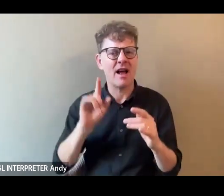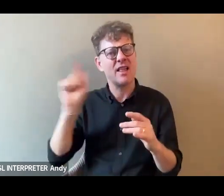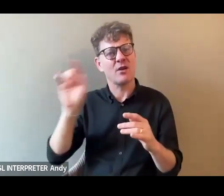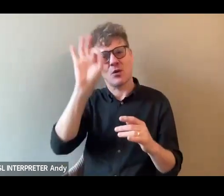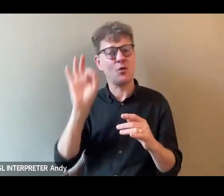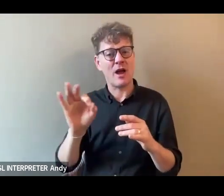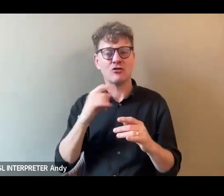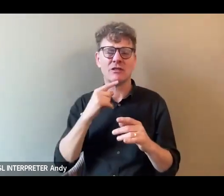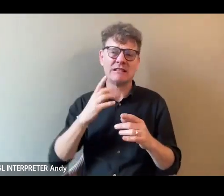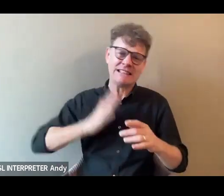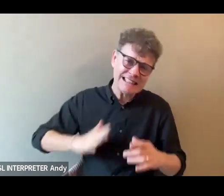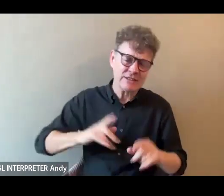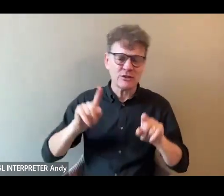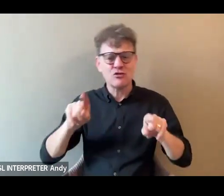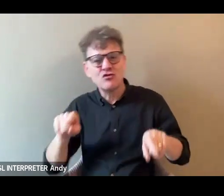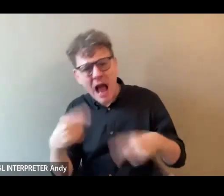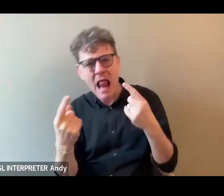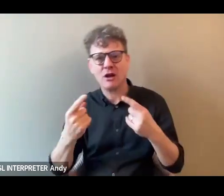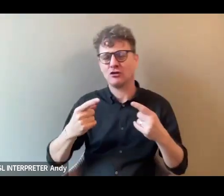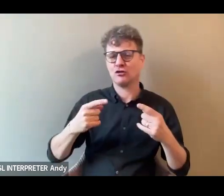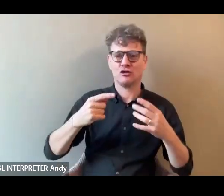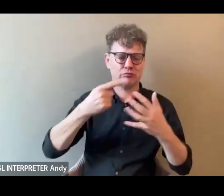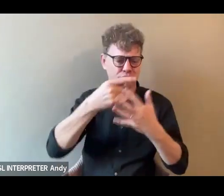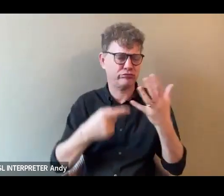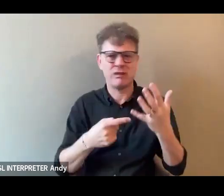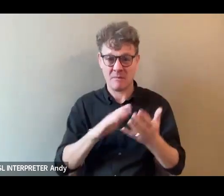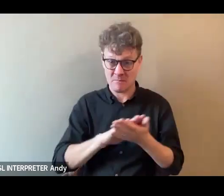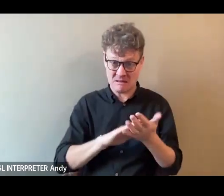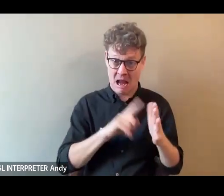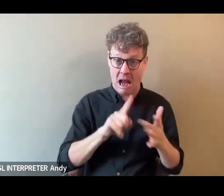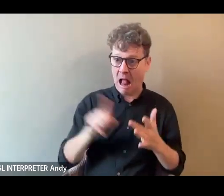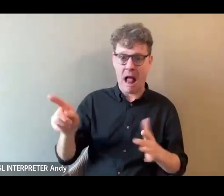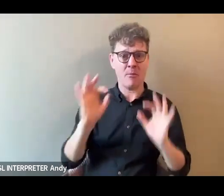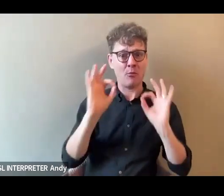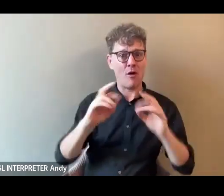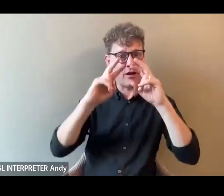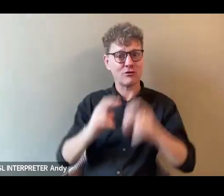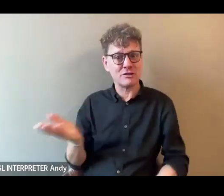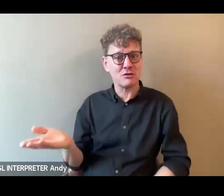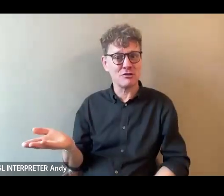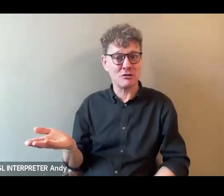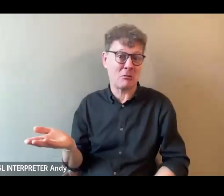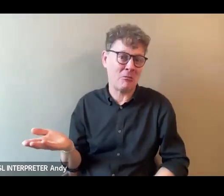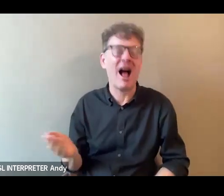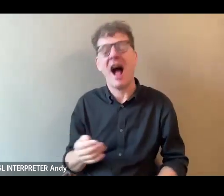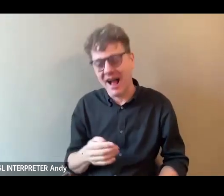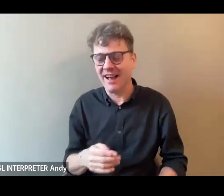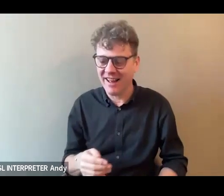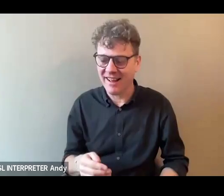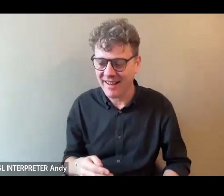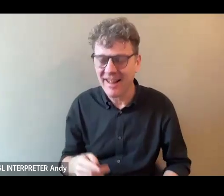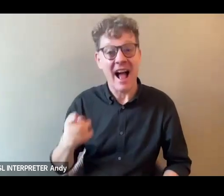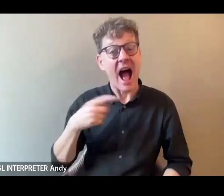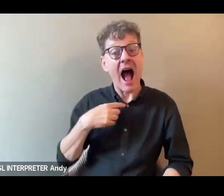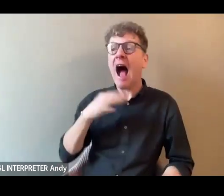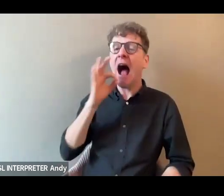challenges of working with human embodied researchers, isn't AI the ideal researcher? So I asked